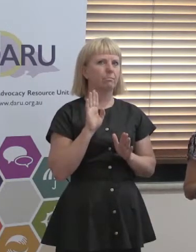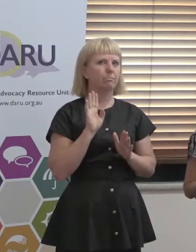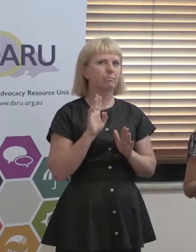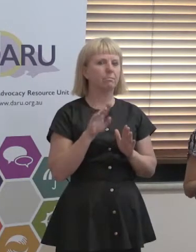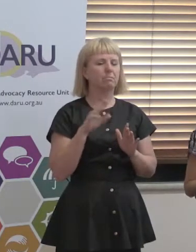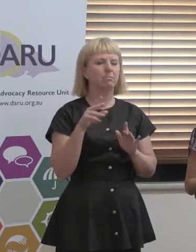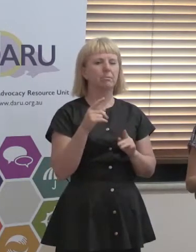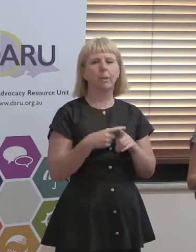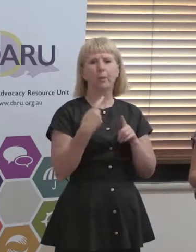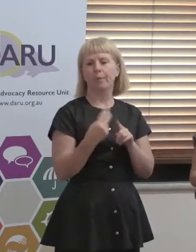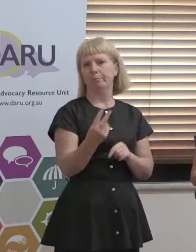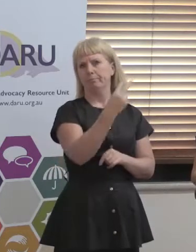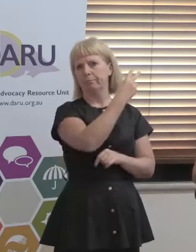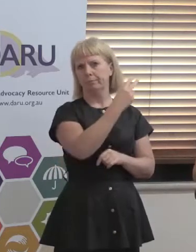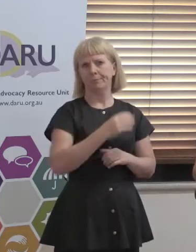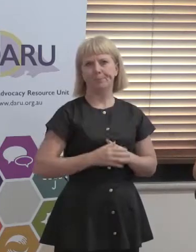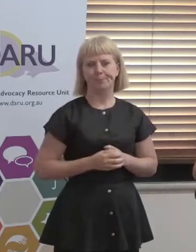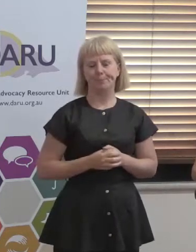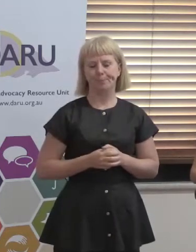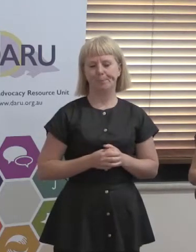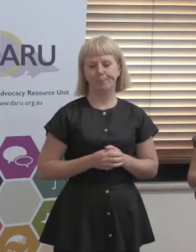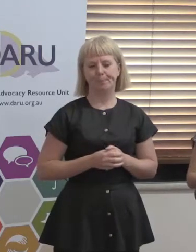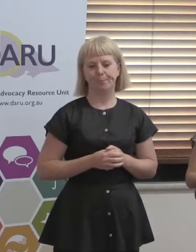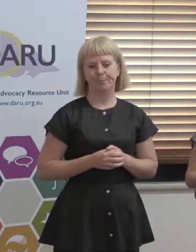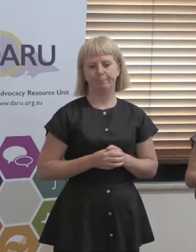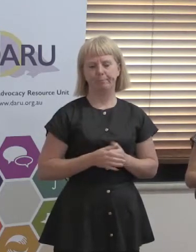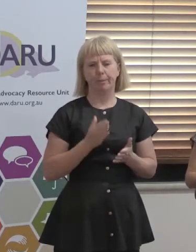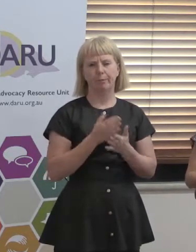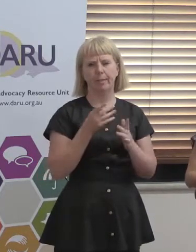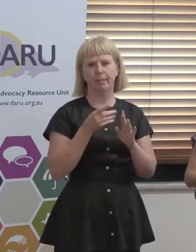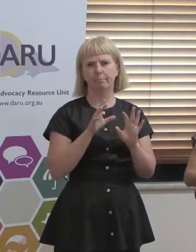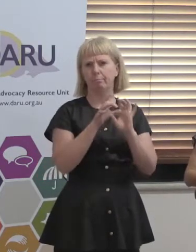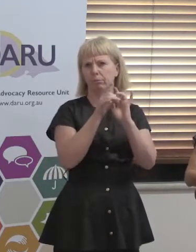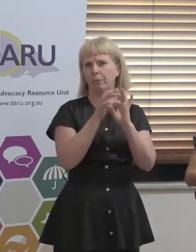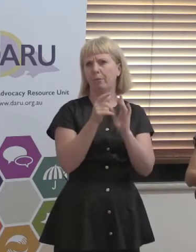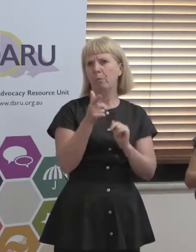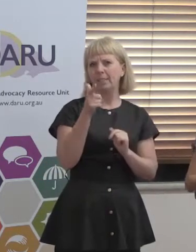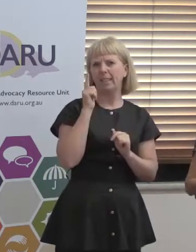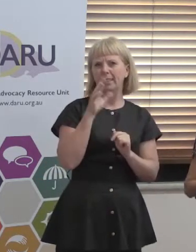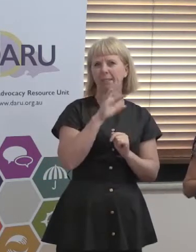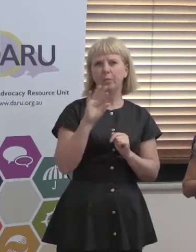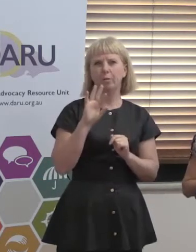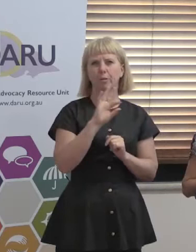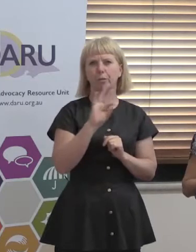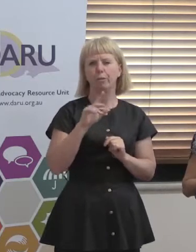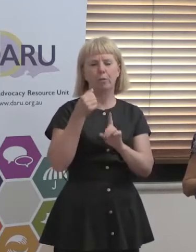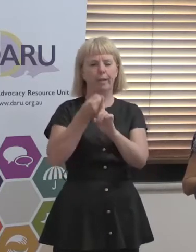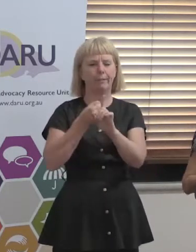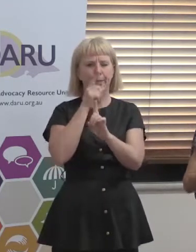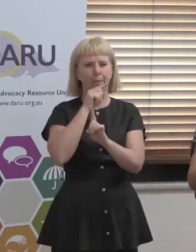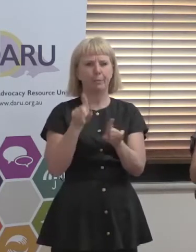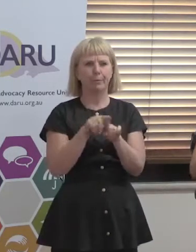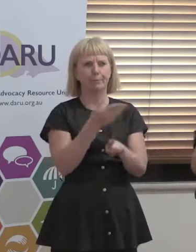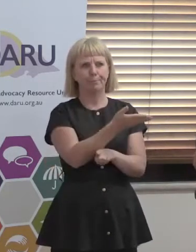let you glance through those, but it's probably more specific to teachers than advocates.